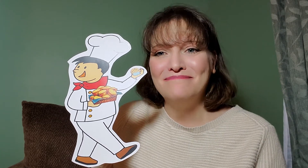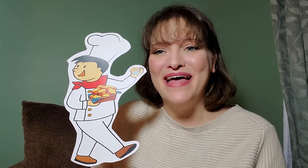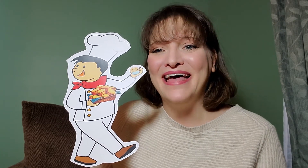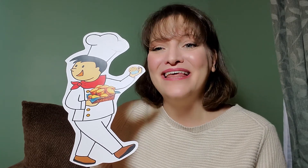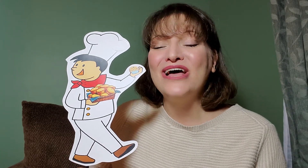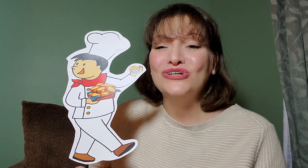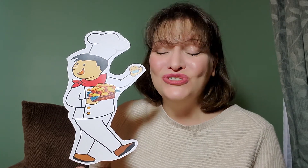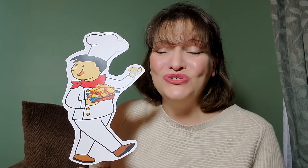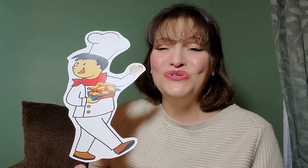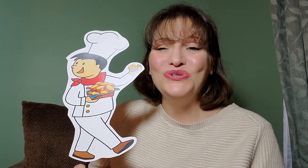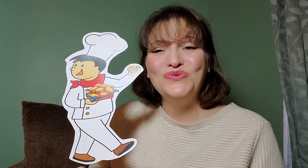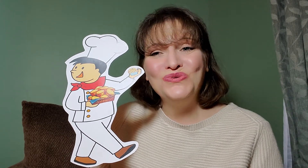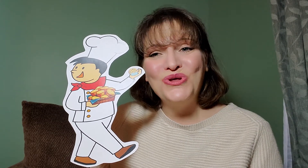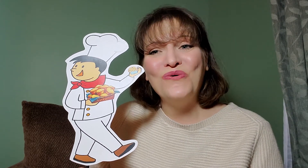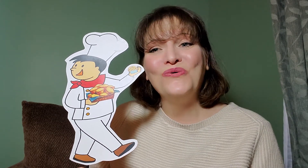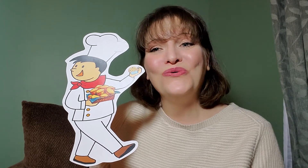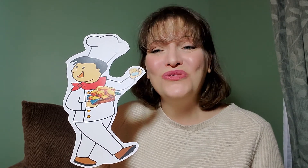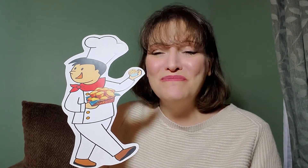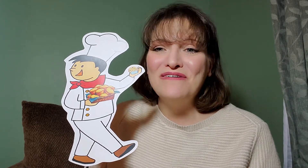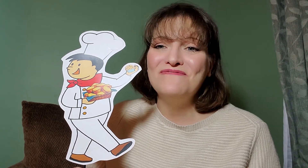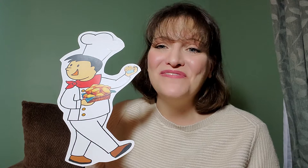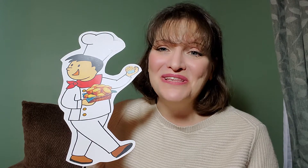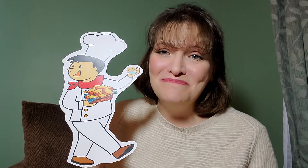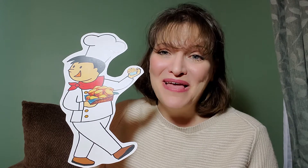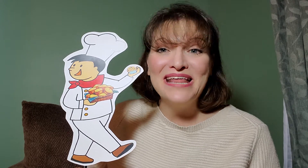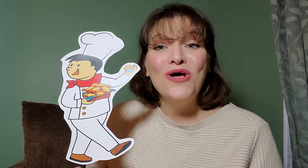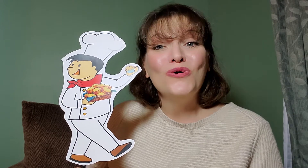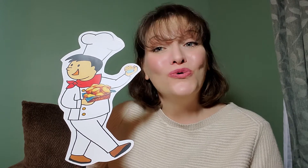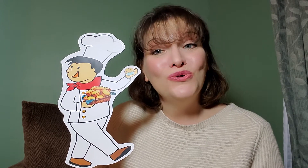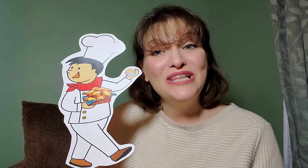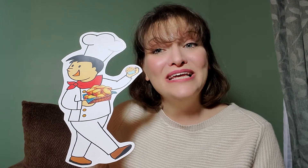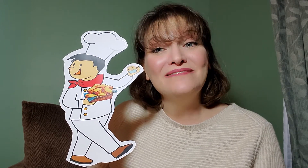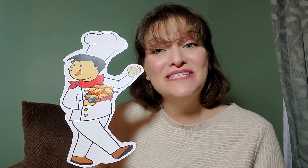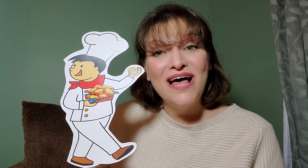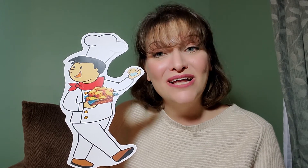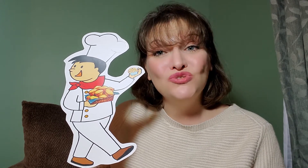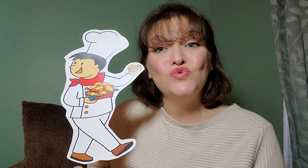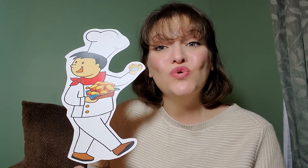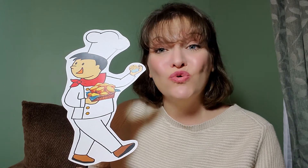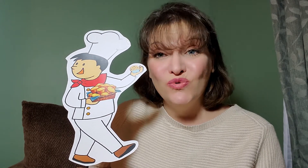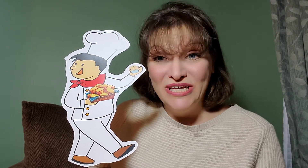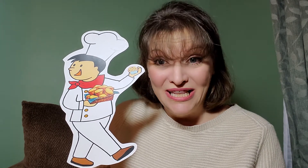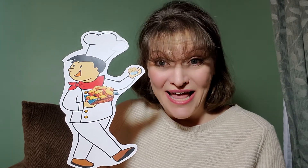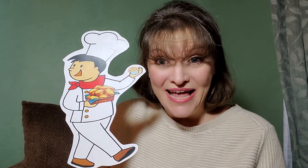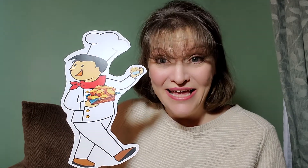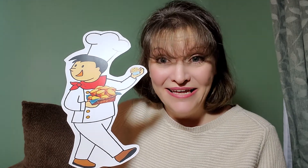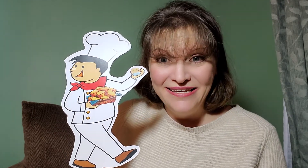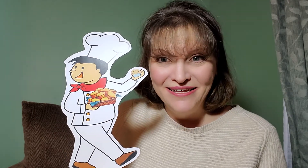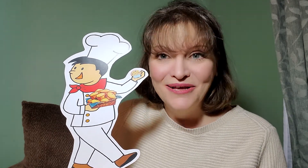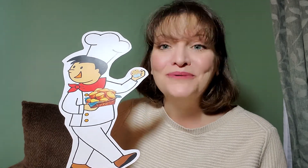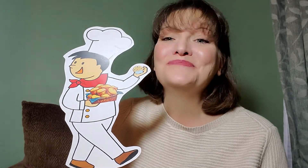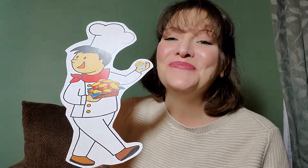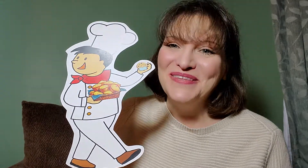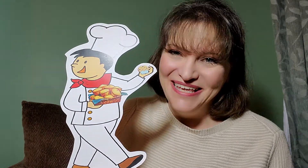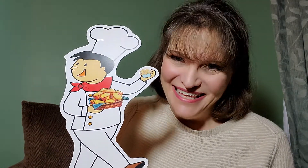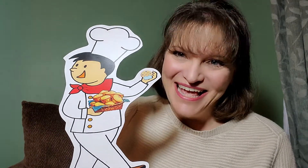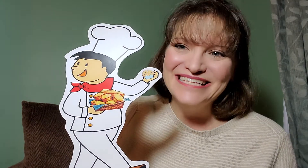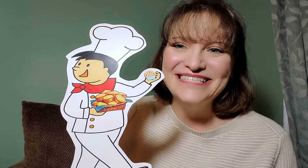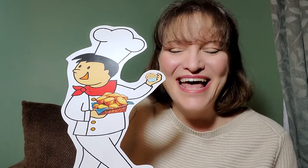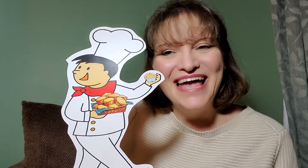Man? Do you know the Muffin Man who lives on Drury Lane? Yes, I